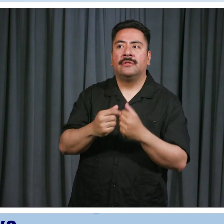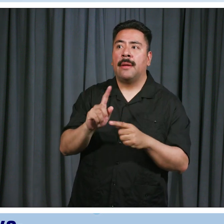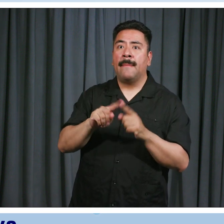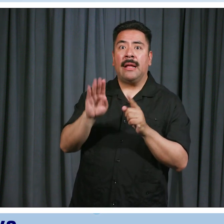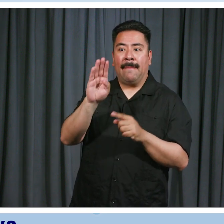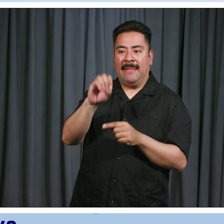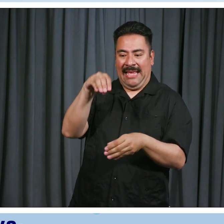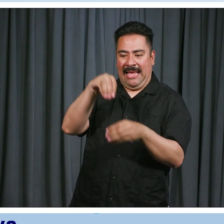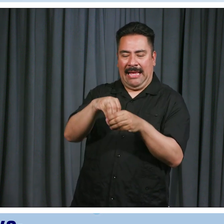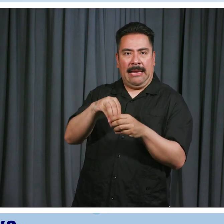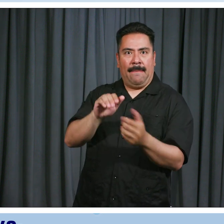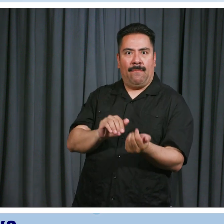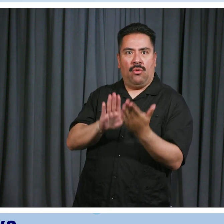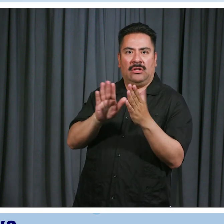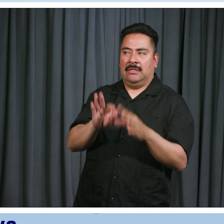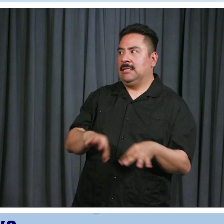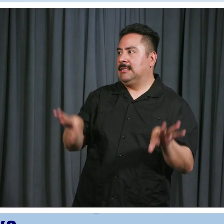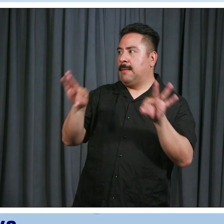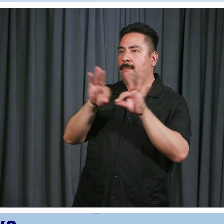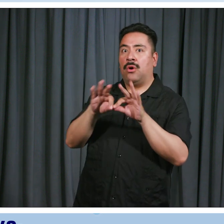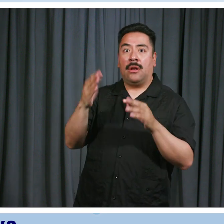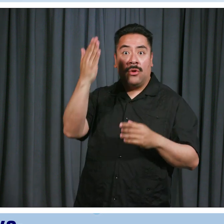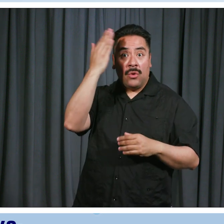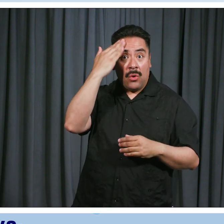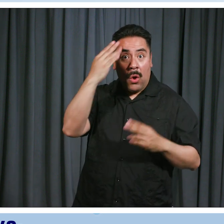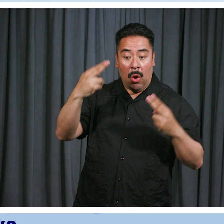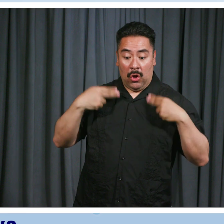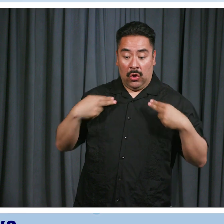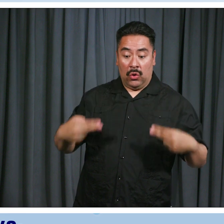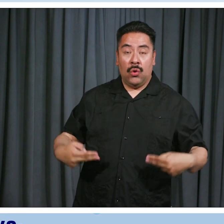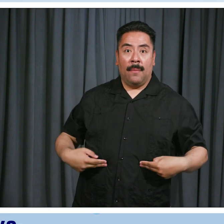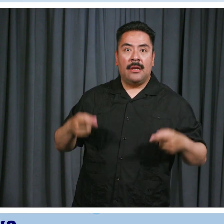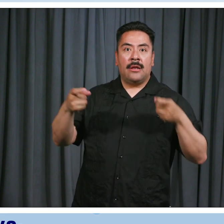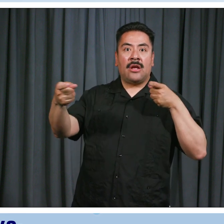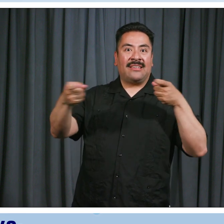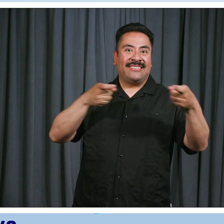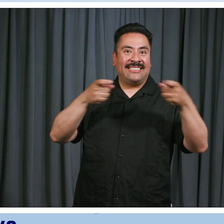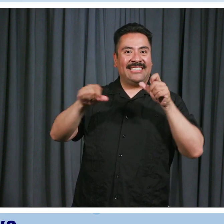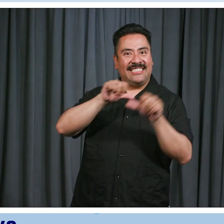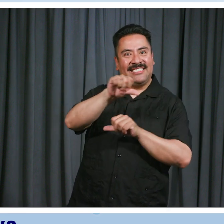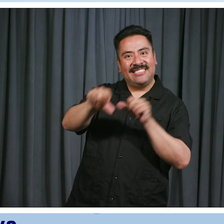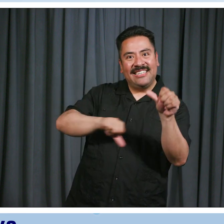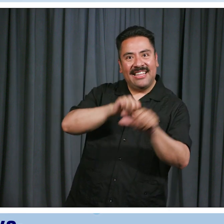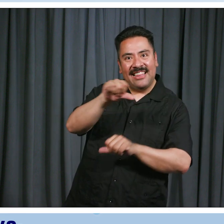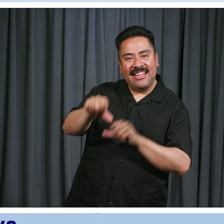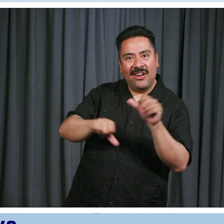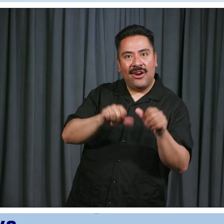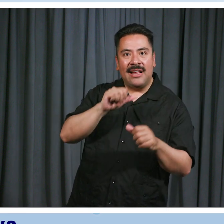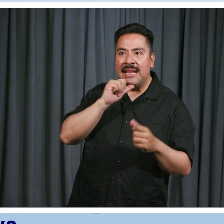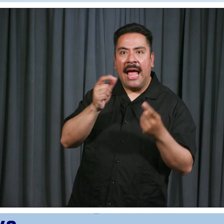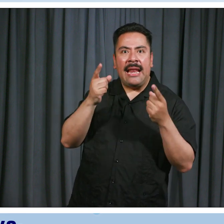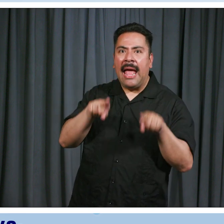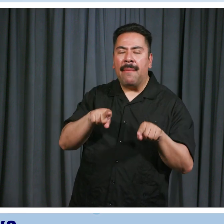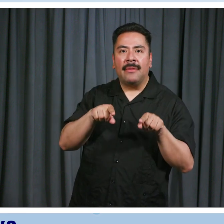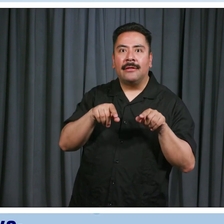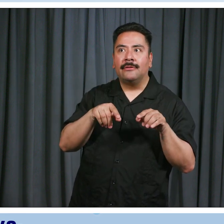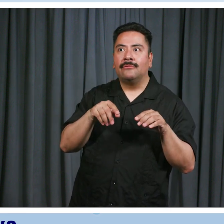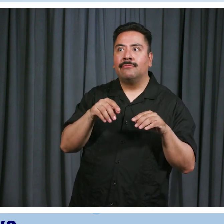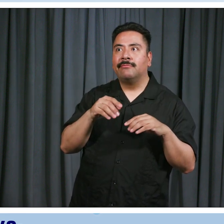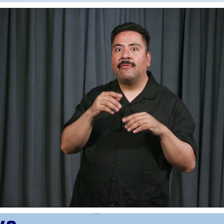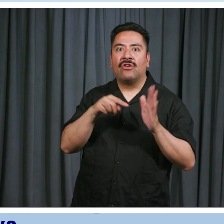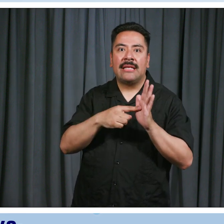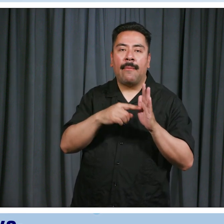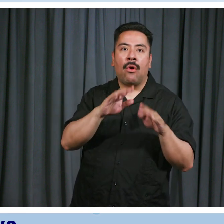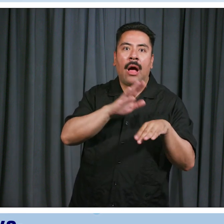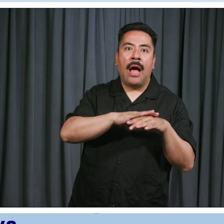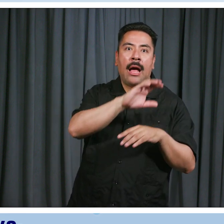so important because, you know, humans regulate each other. And it doesn't really happen over Zoom or over the phone